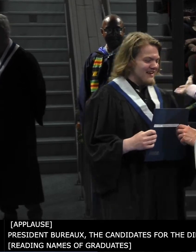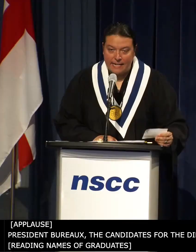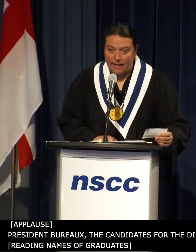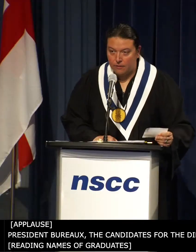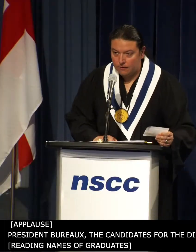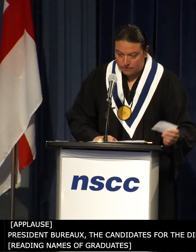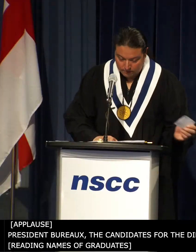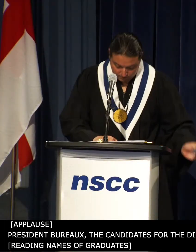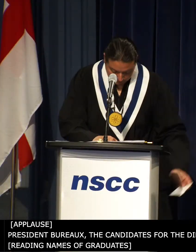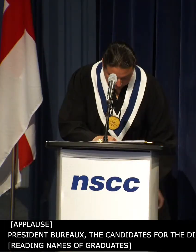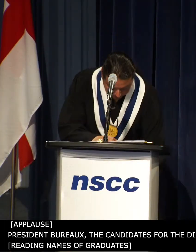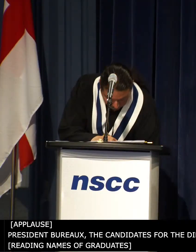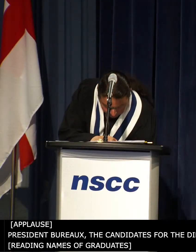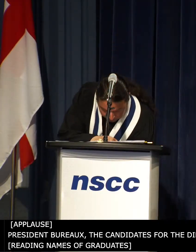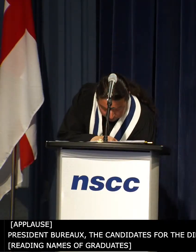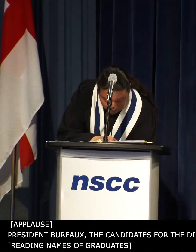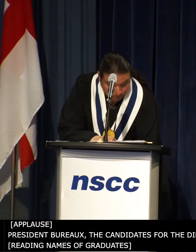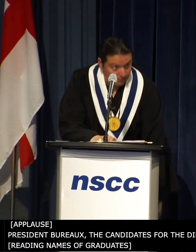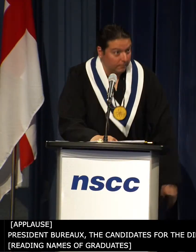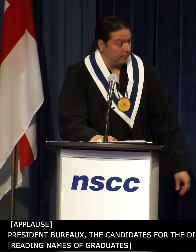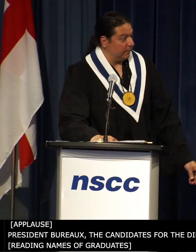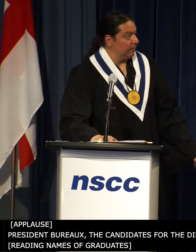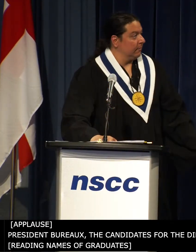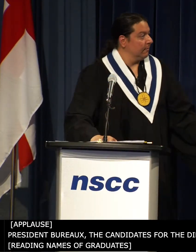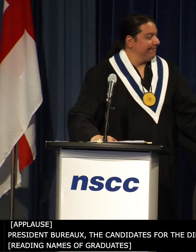Brett Daigle.